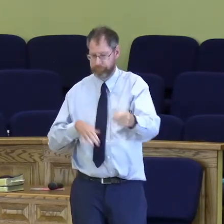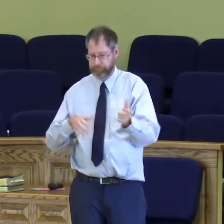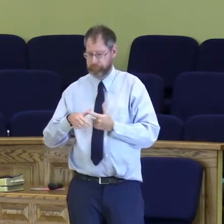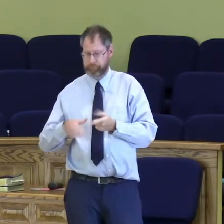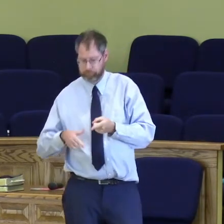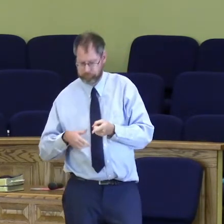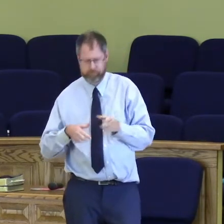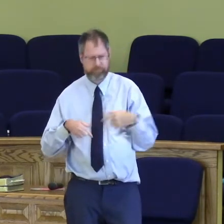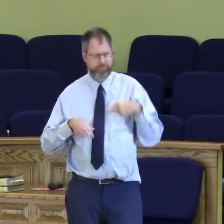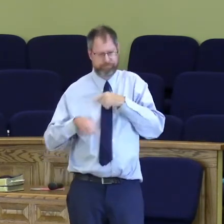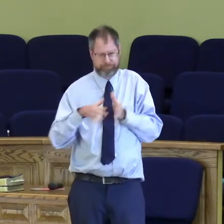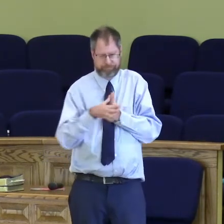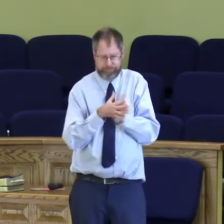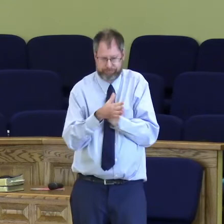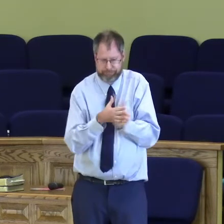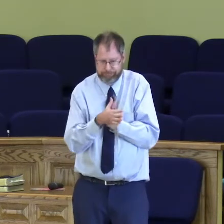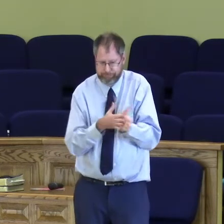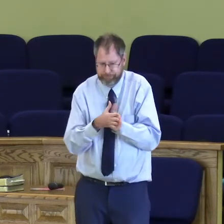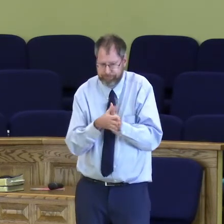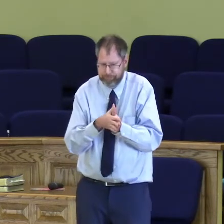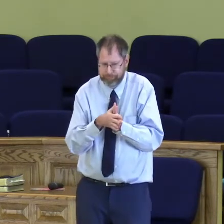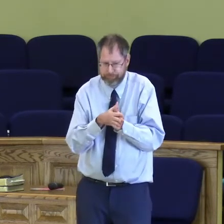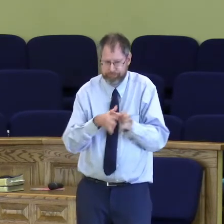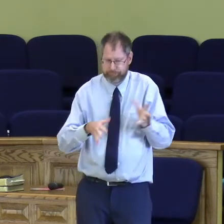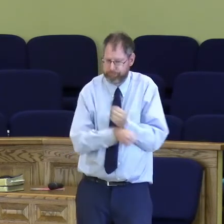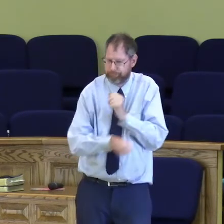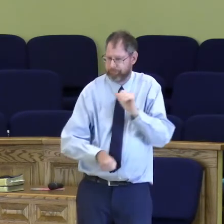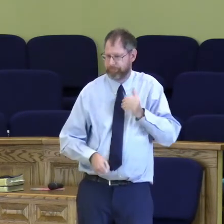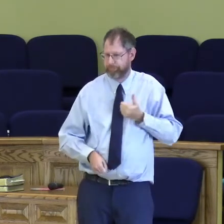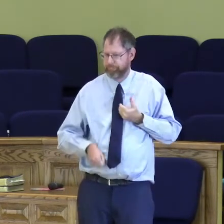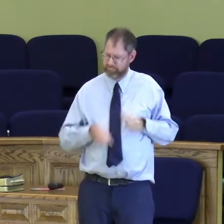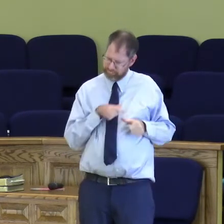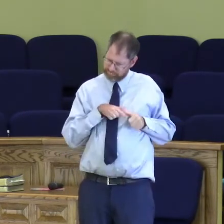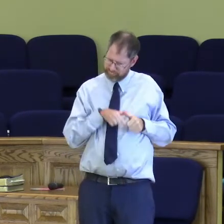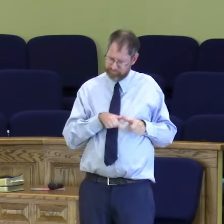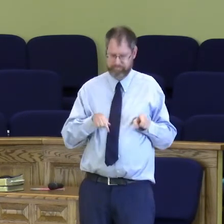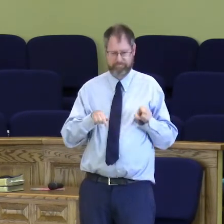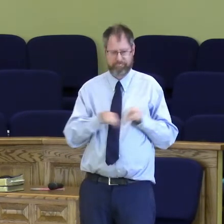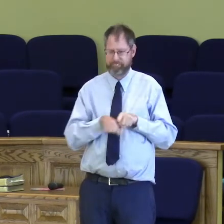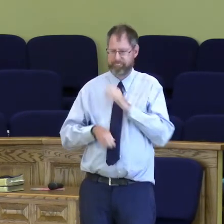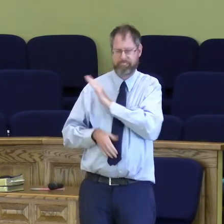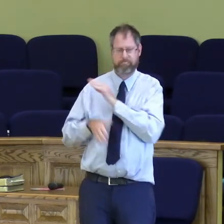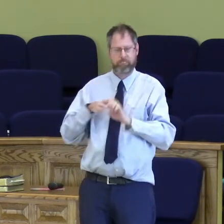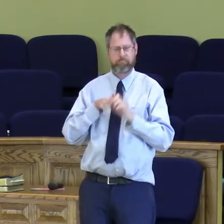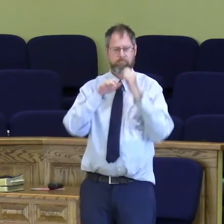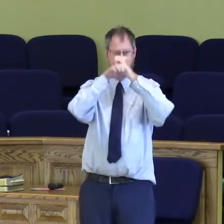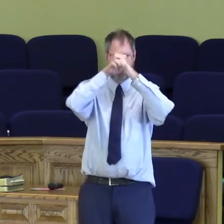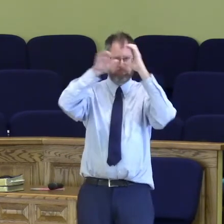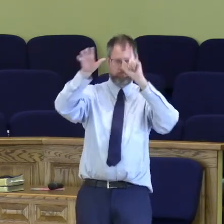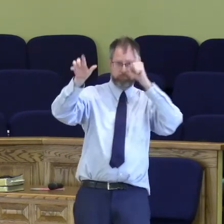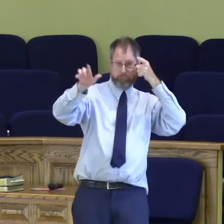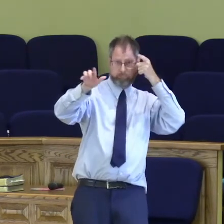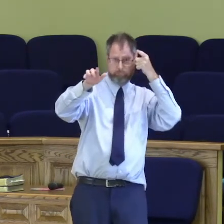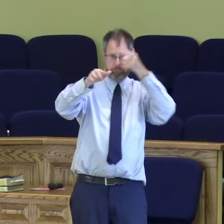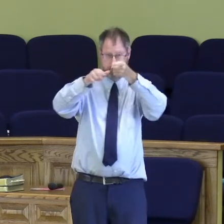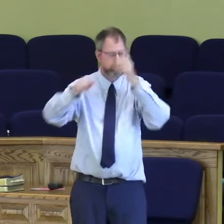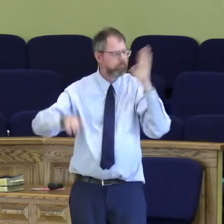missionary. What, you're going to go to Africa? Are you kidding me? There's no way you're going to make it. And all those things just drove him. And when he got there and he started